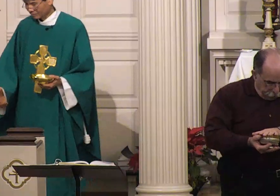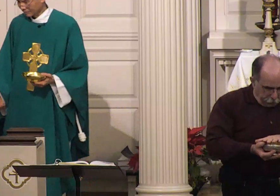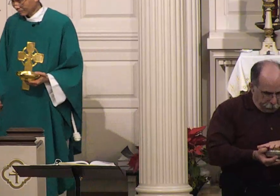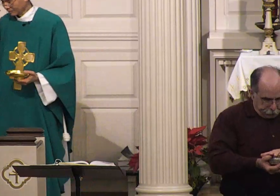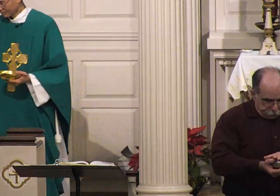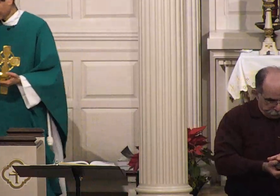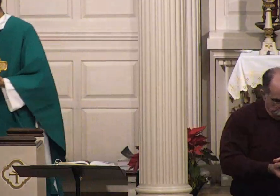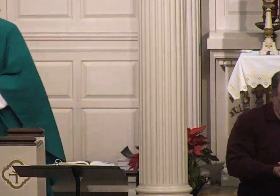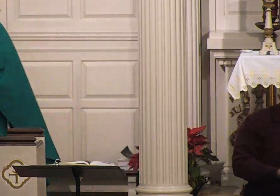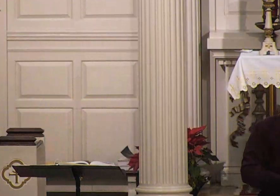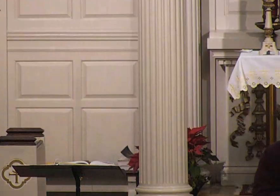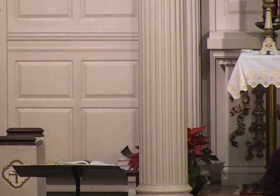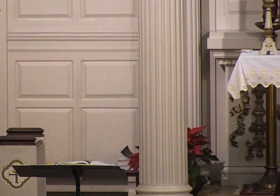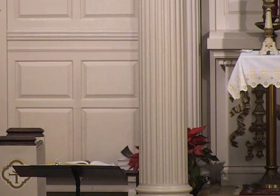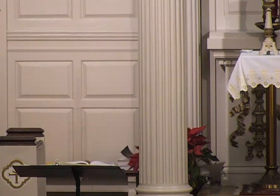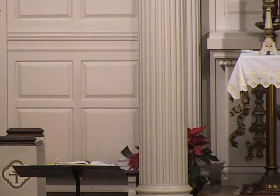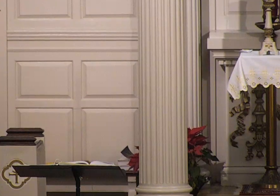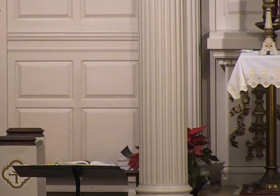patiuntur,